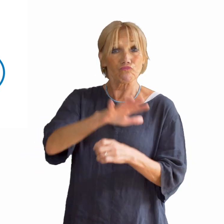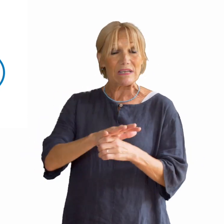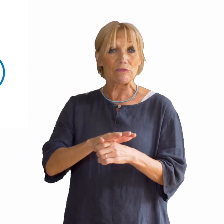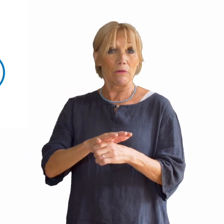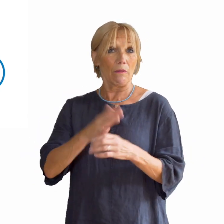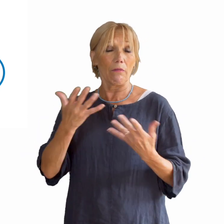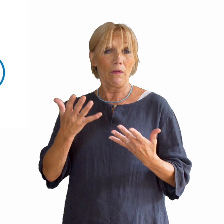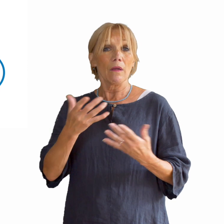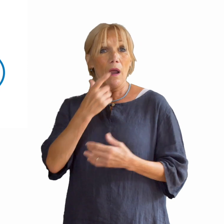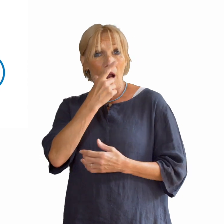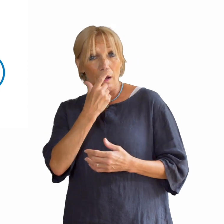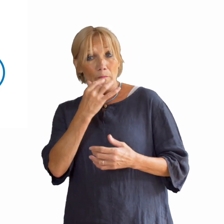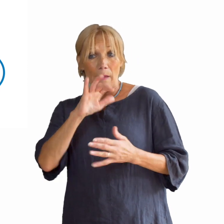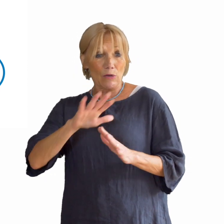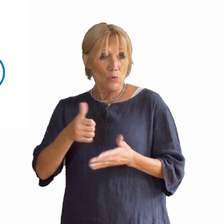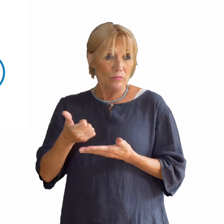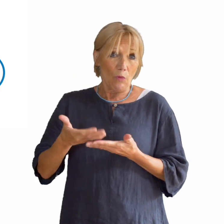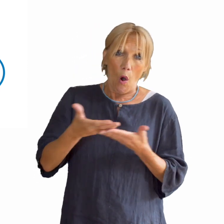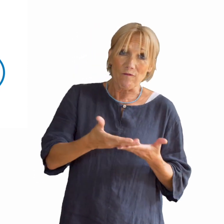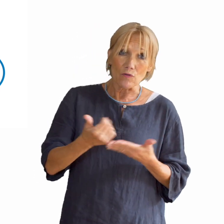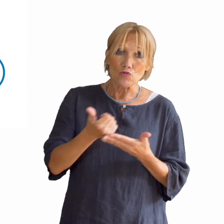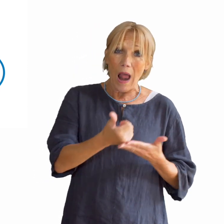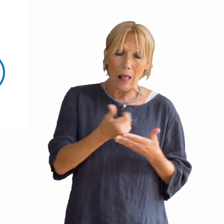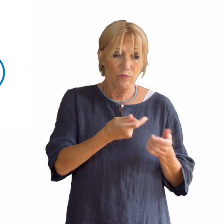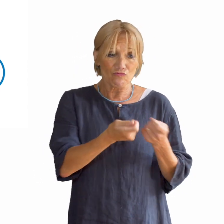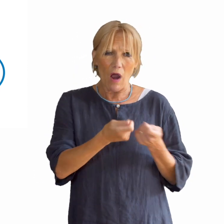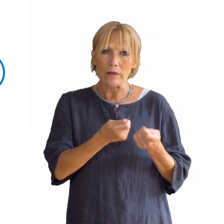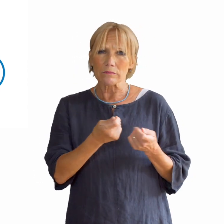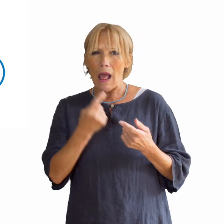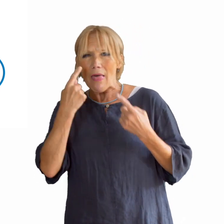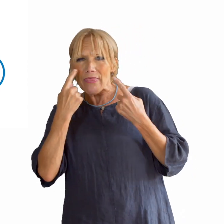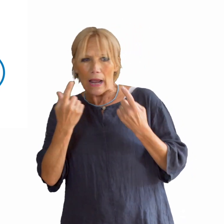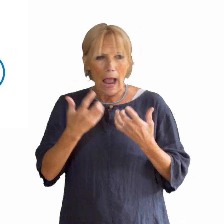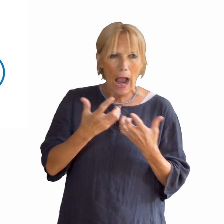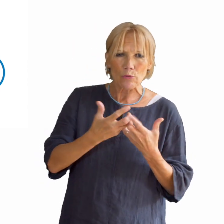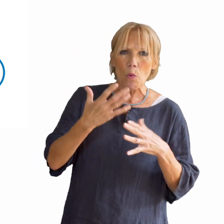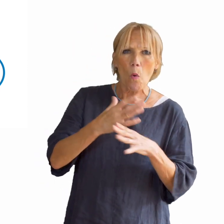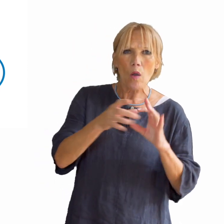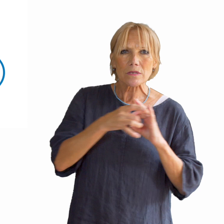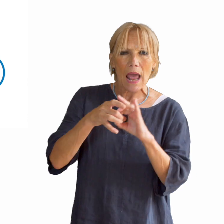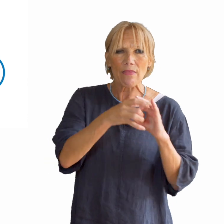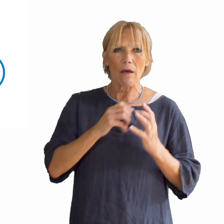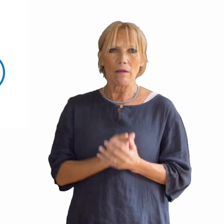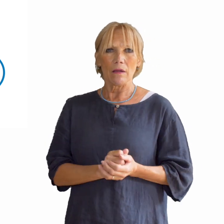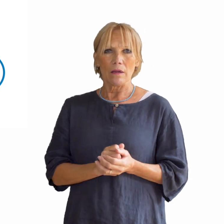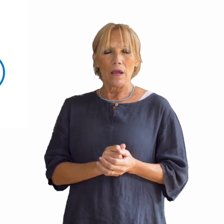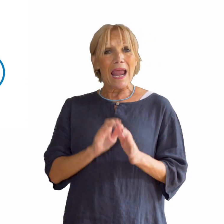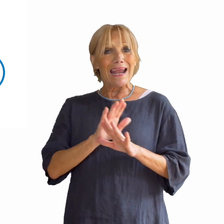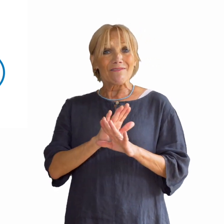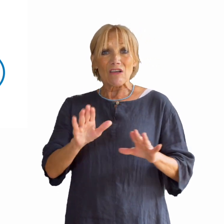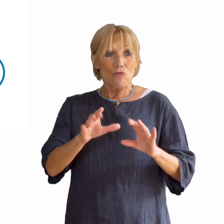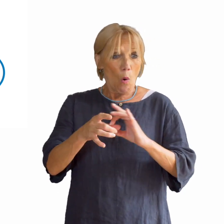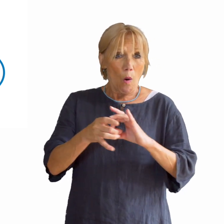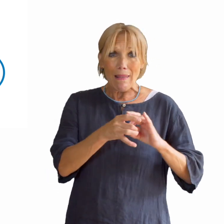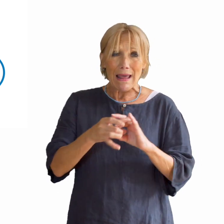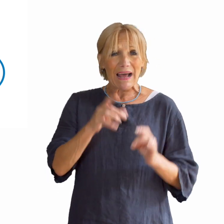local or more regional level that might provide something to help run the meeting centre, explore how you might work together. Where there is